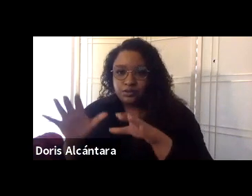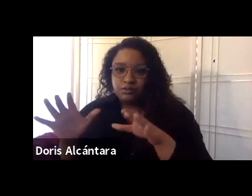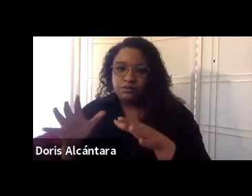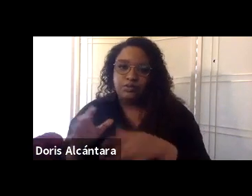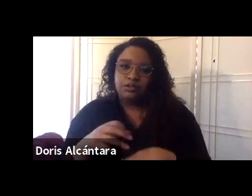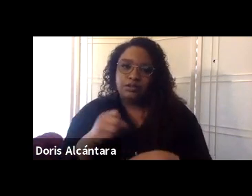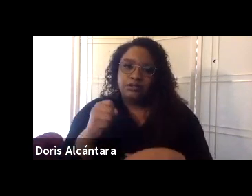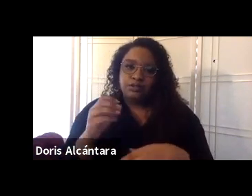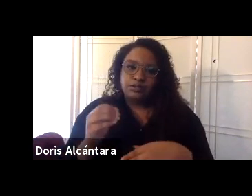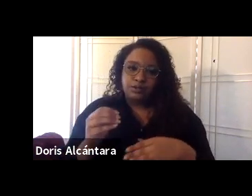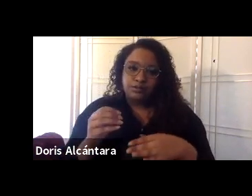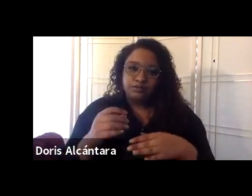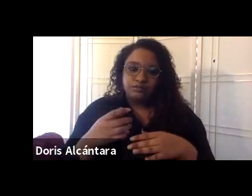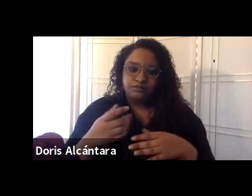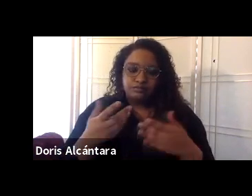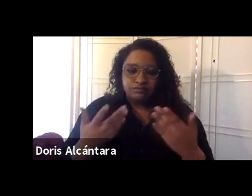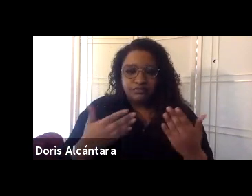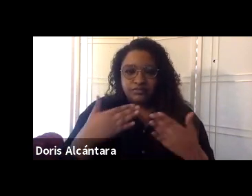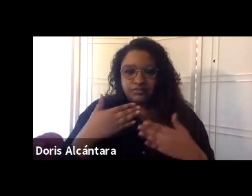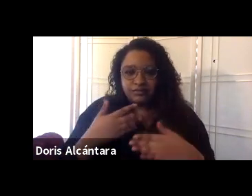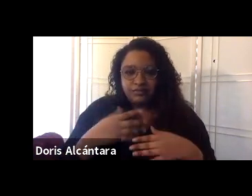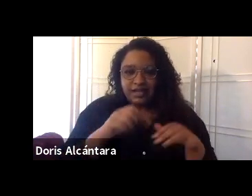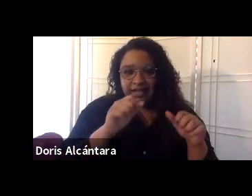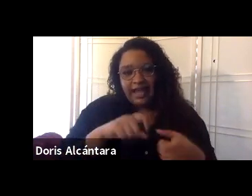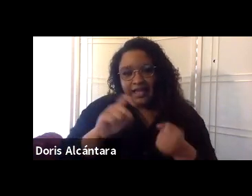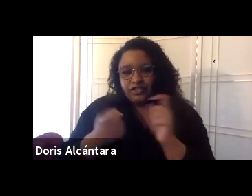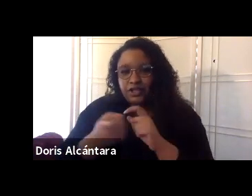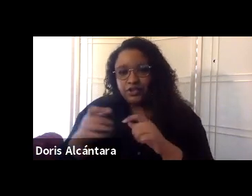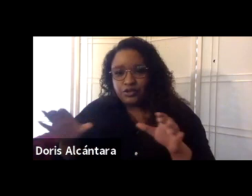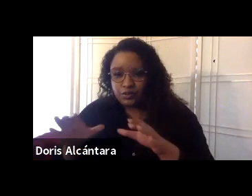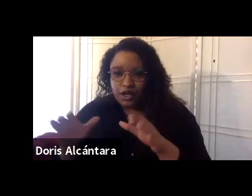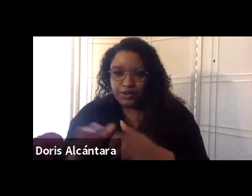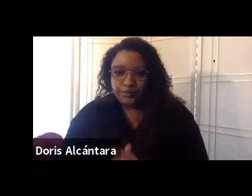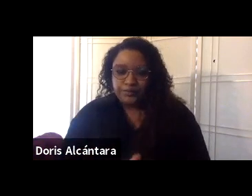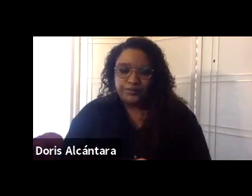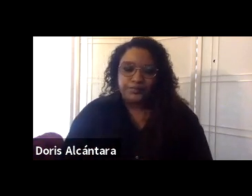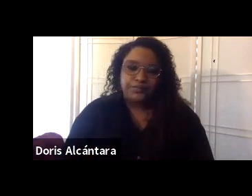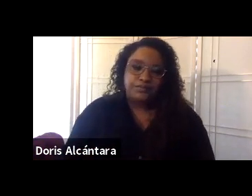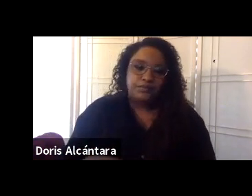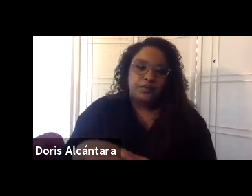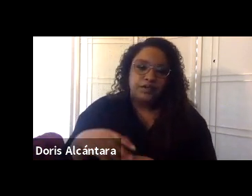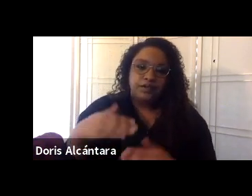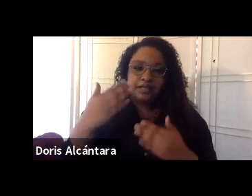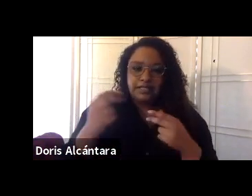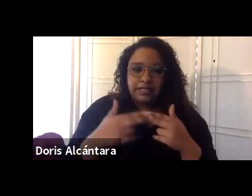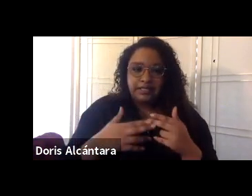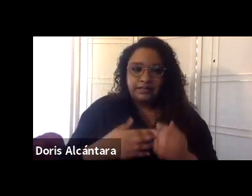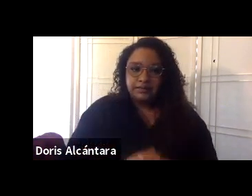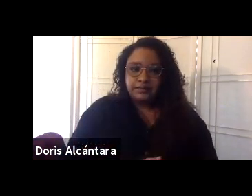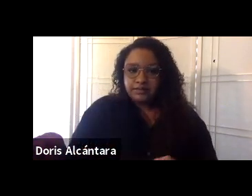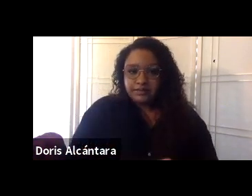did. It's not just about being an academic in a classroom, but putting theory into